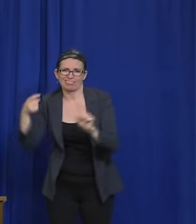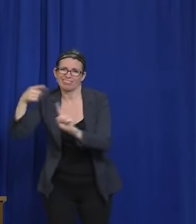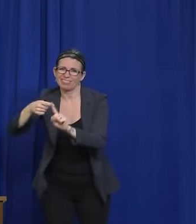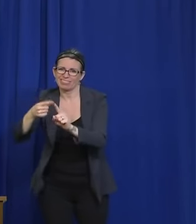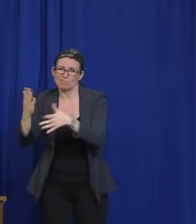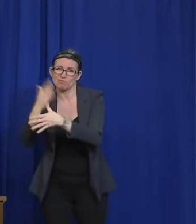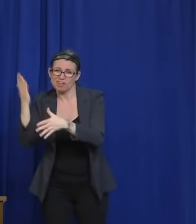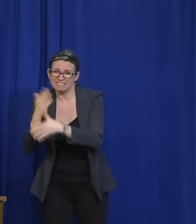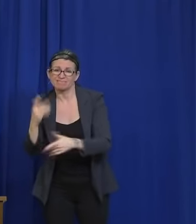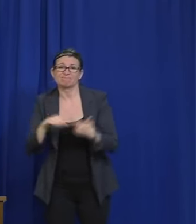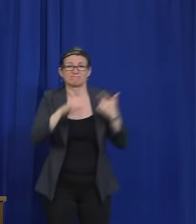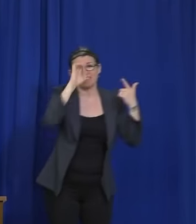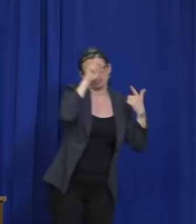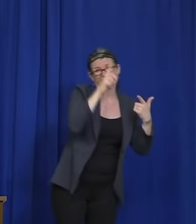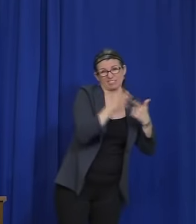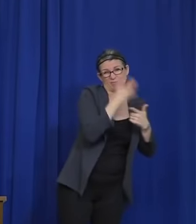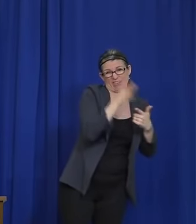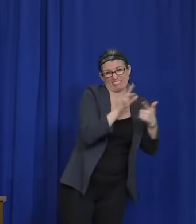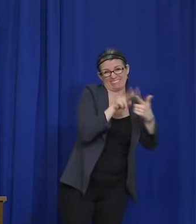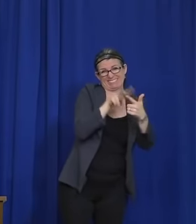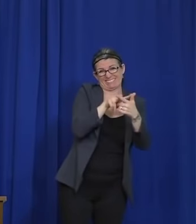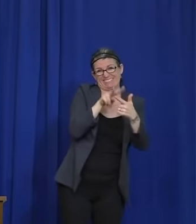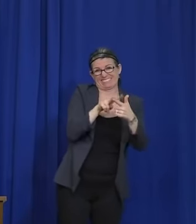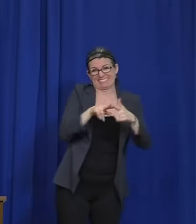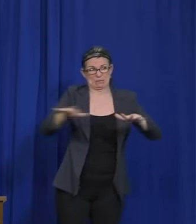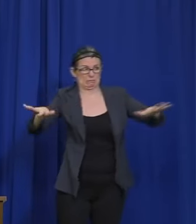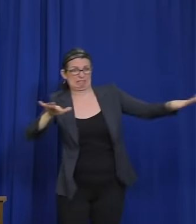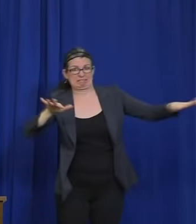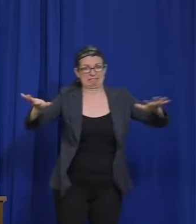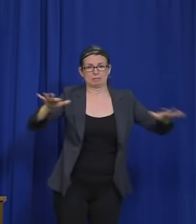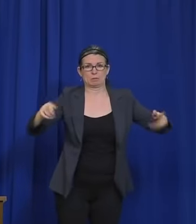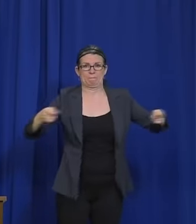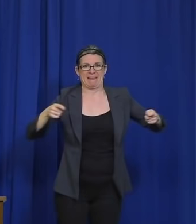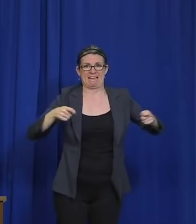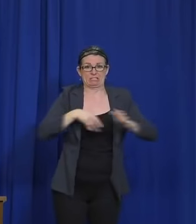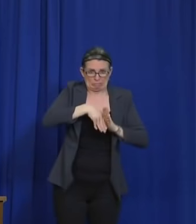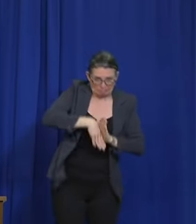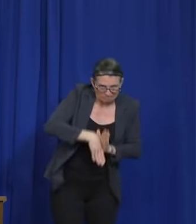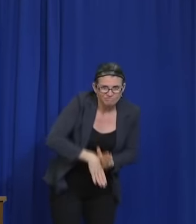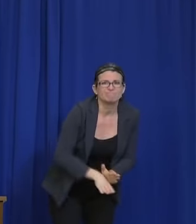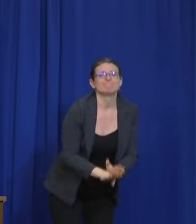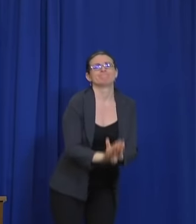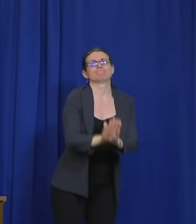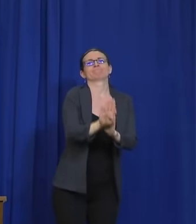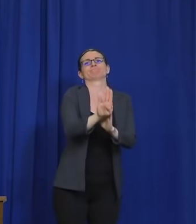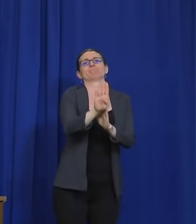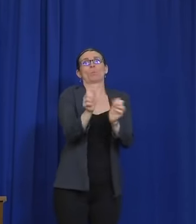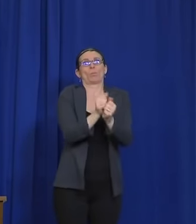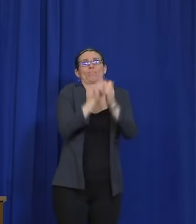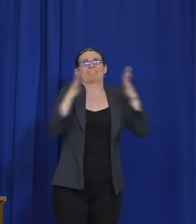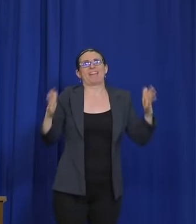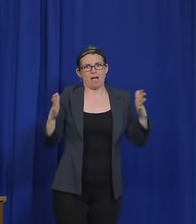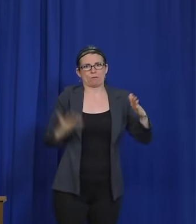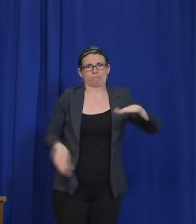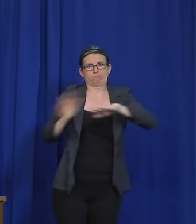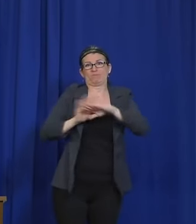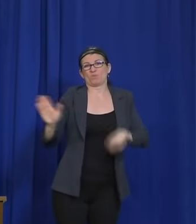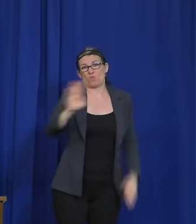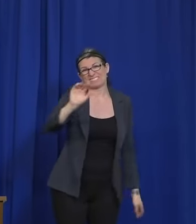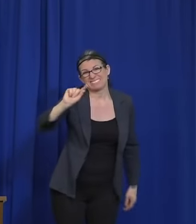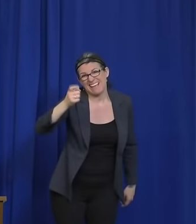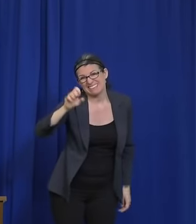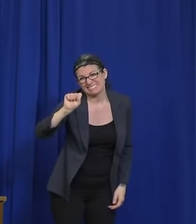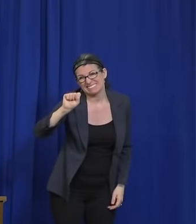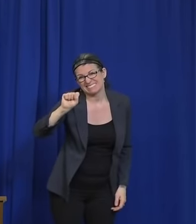possible. And at the same time, avoid raising taxes and fees, but get the job done